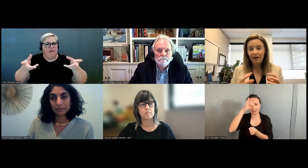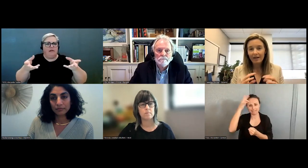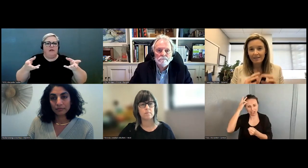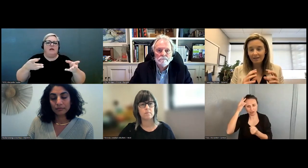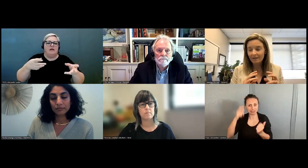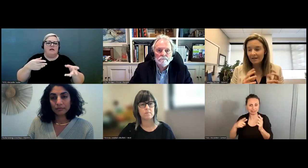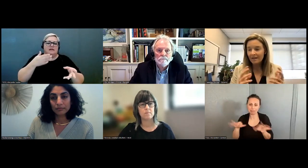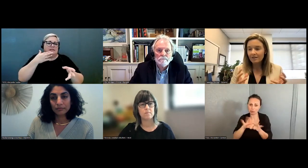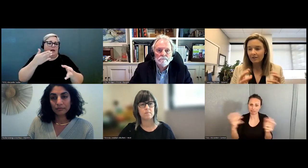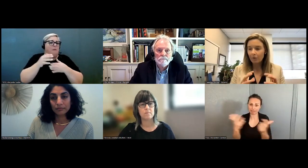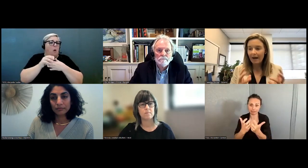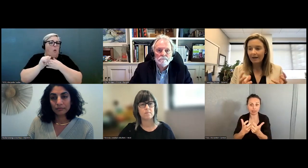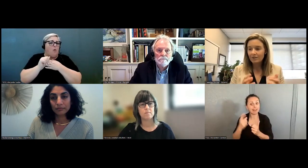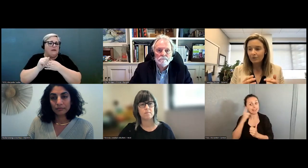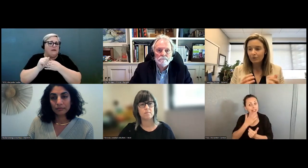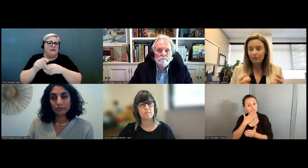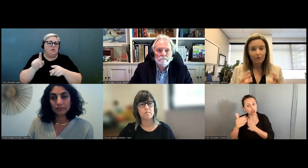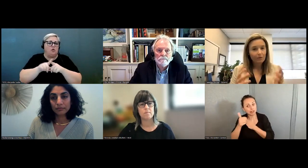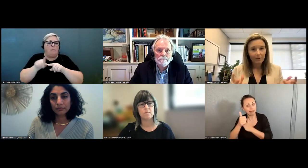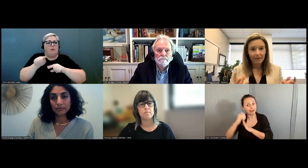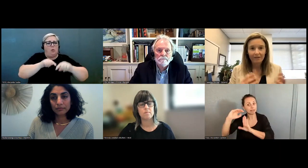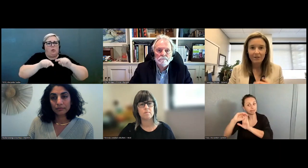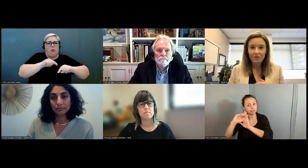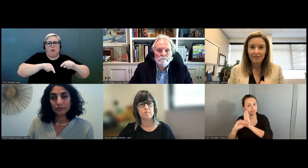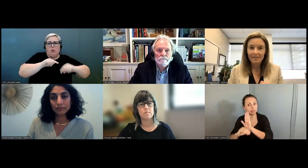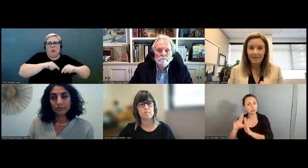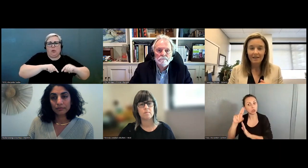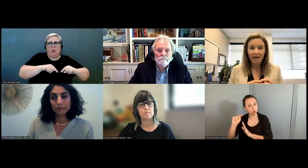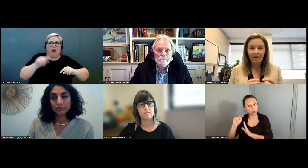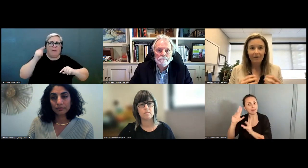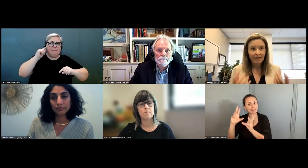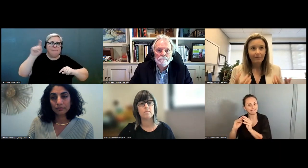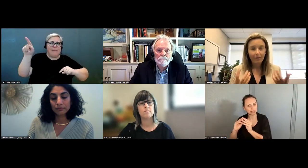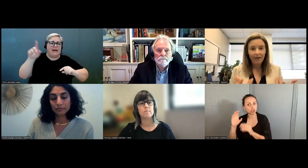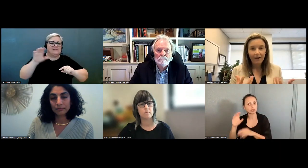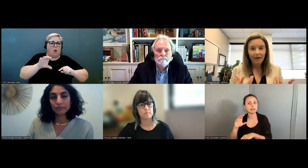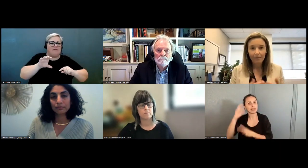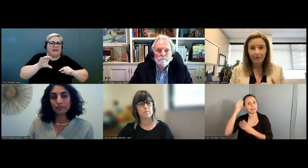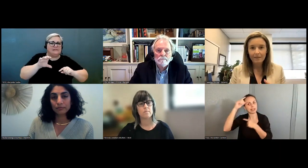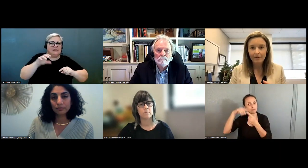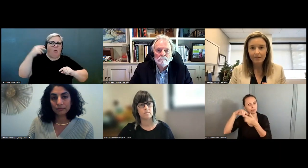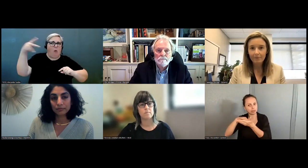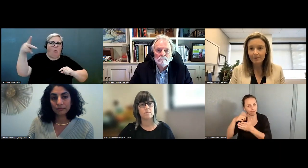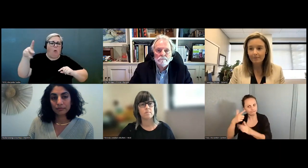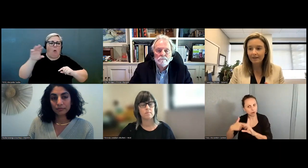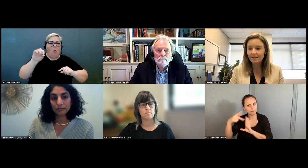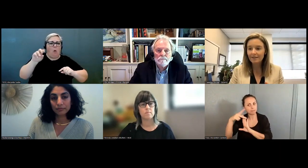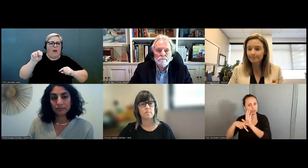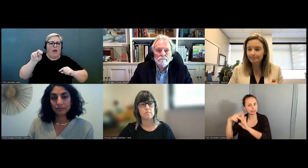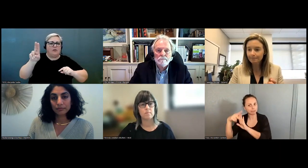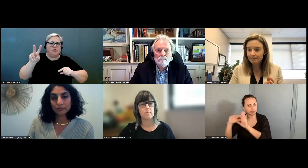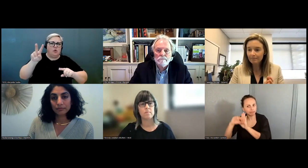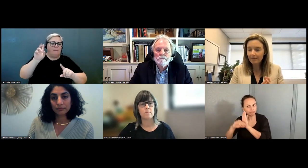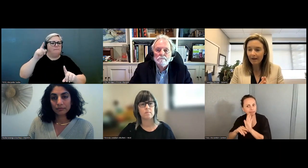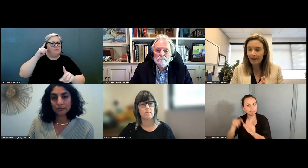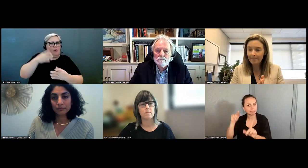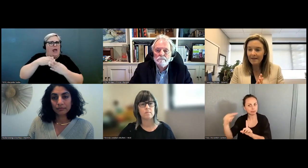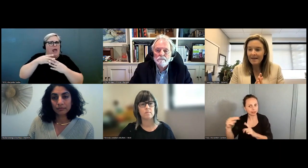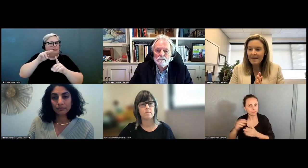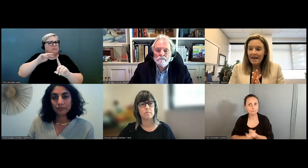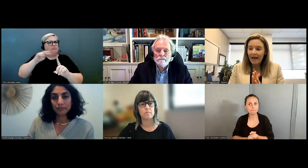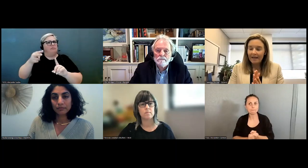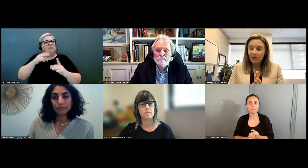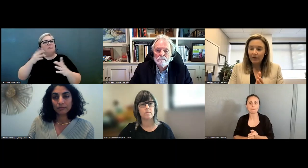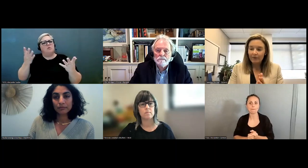always a good guide to go back to UN conventions and think about that from a principles perspective.